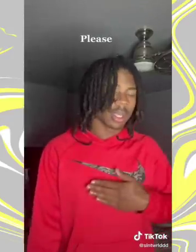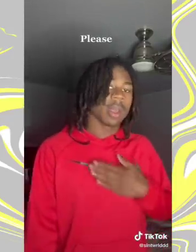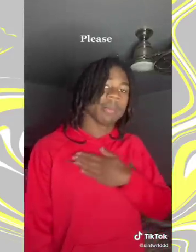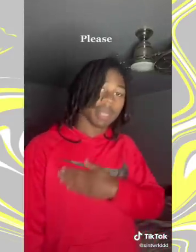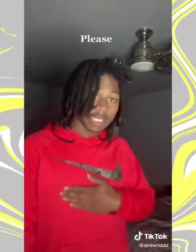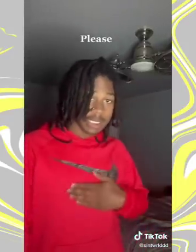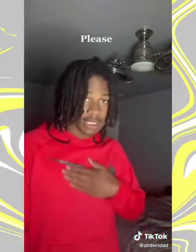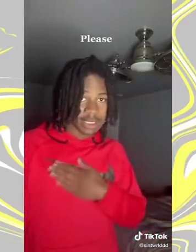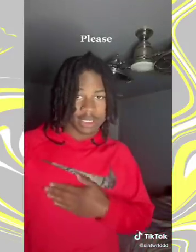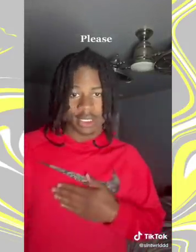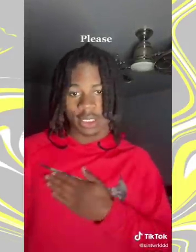Please.